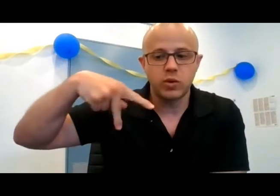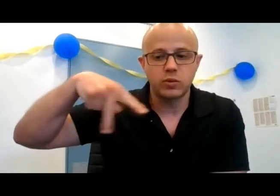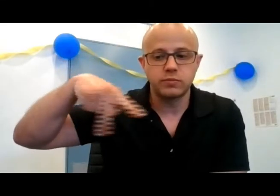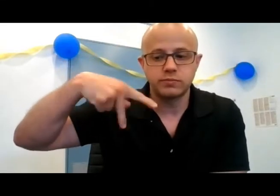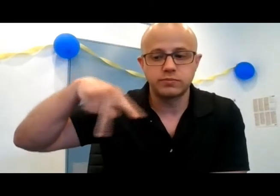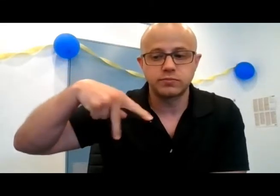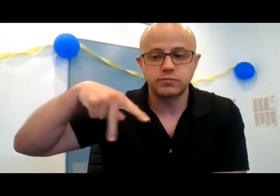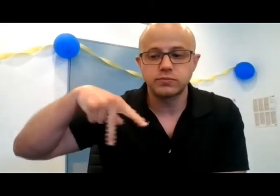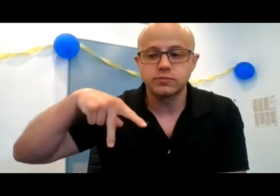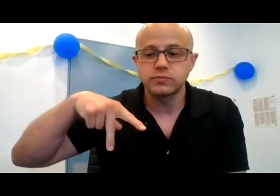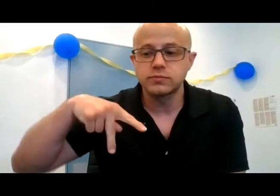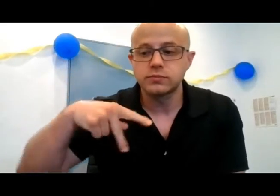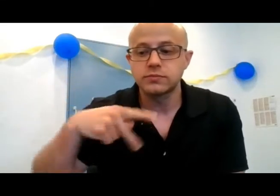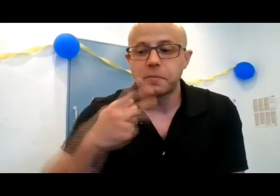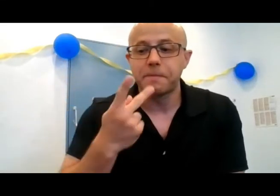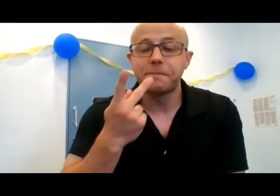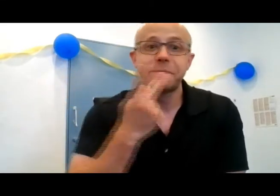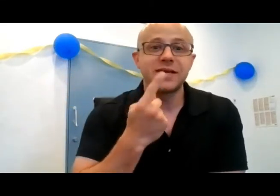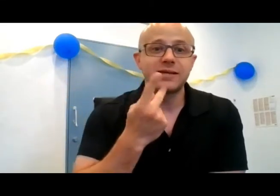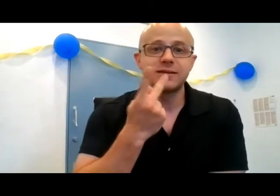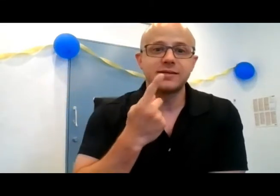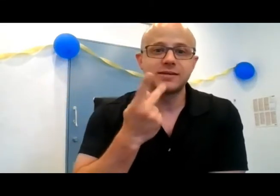purple,